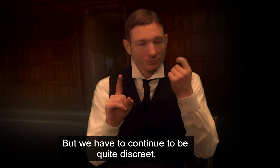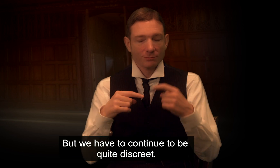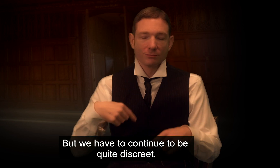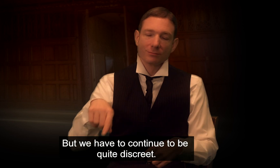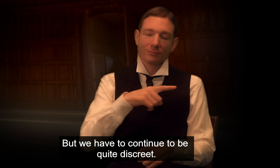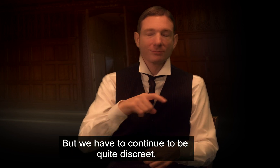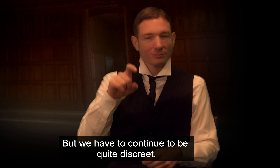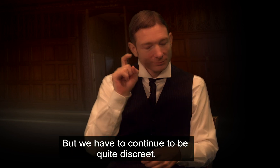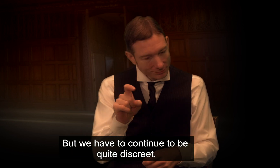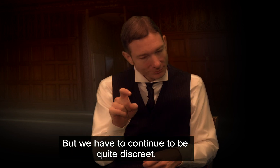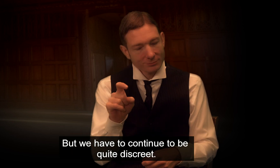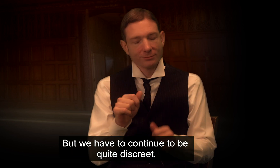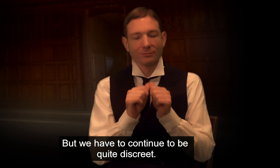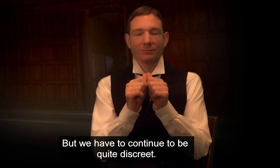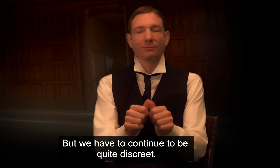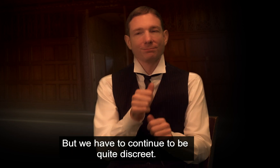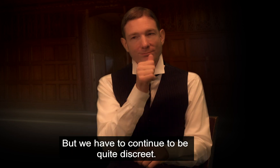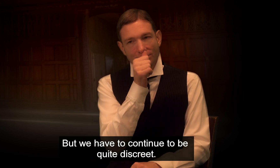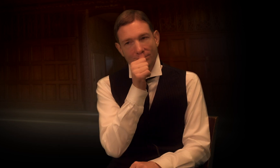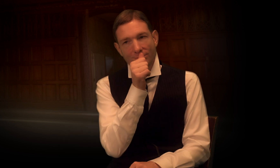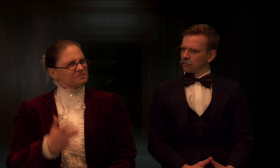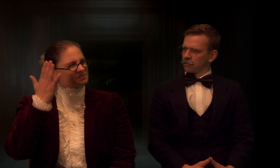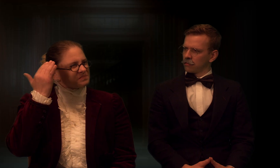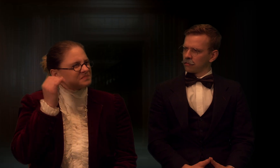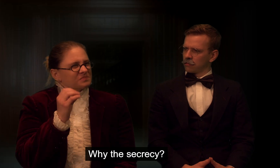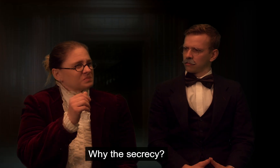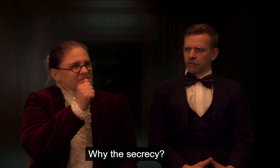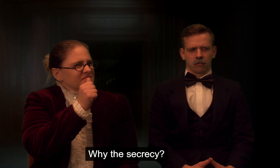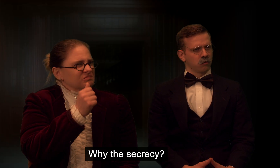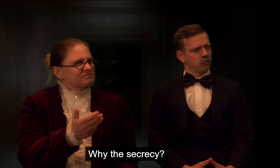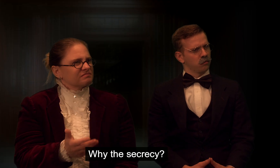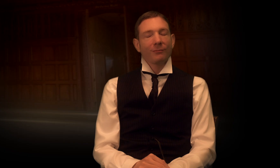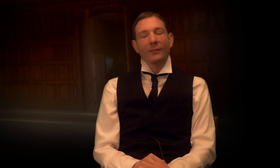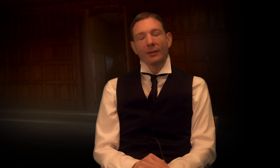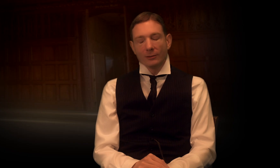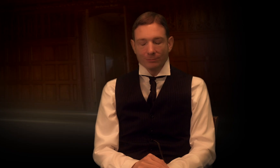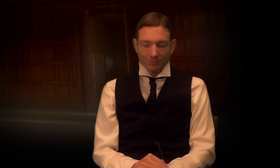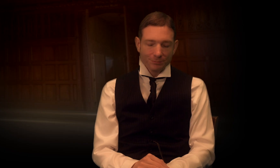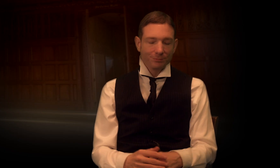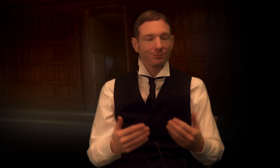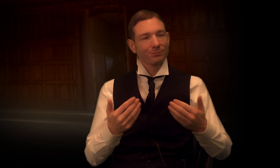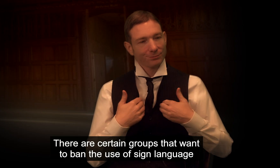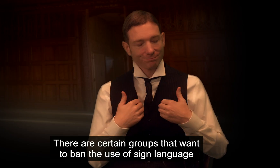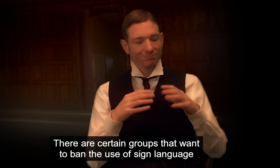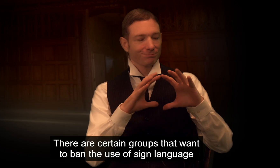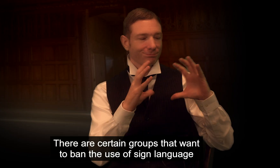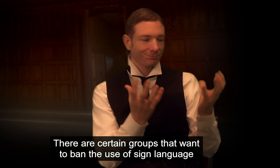But we have to continue to be quite discreet. Why the secrecy? There are certain groups